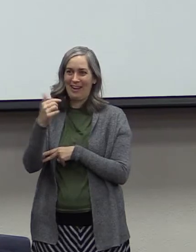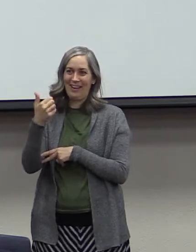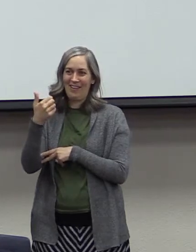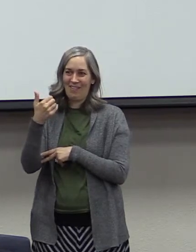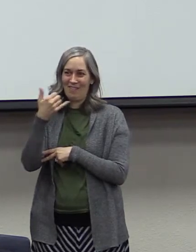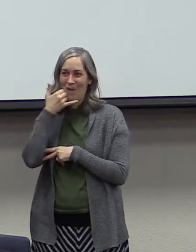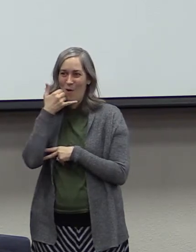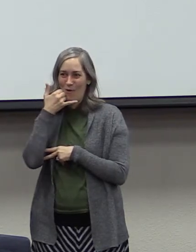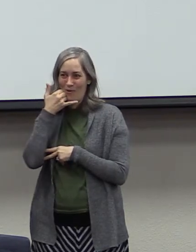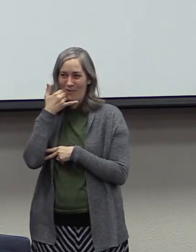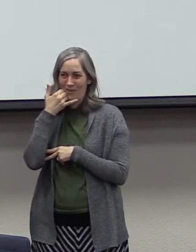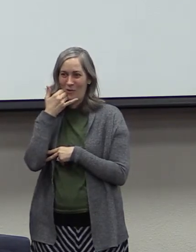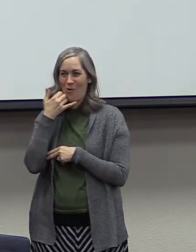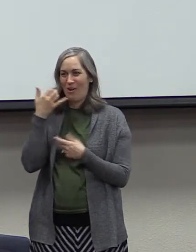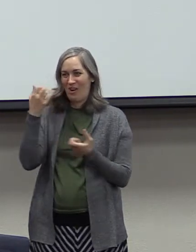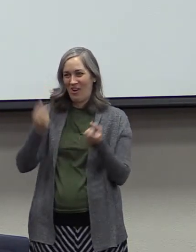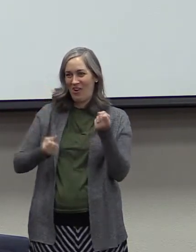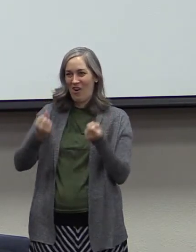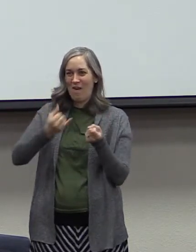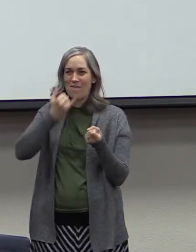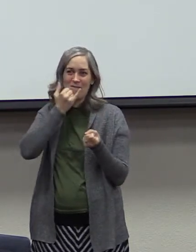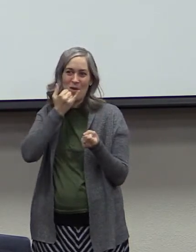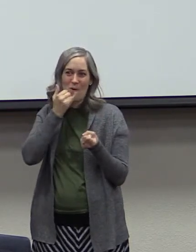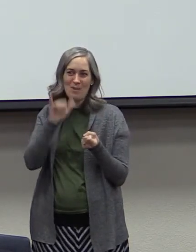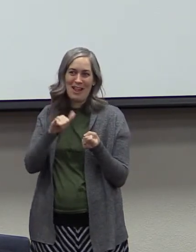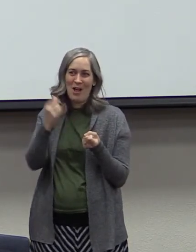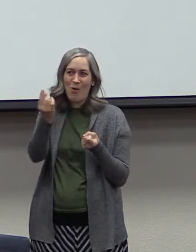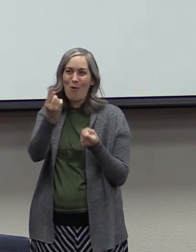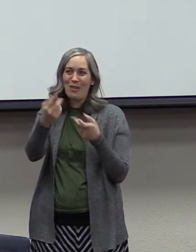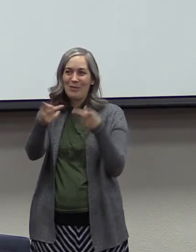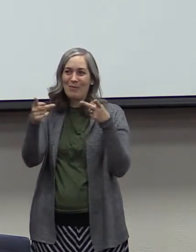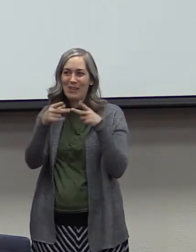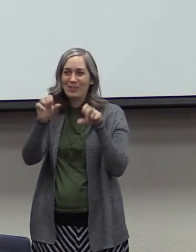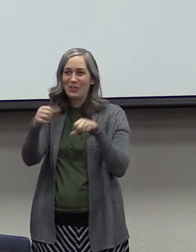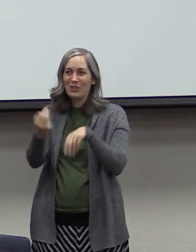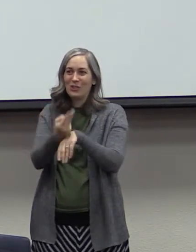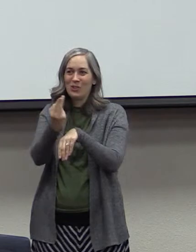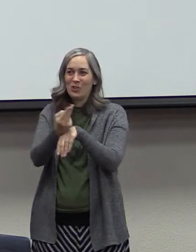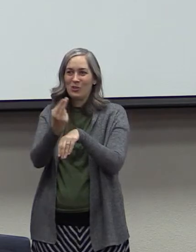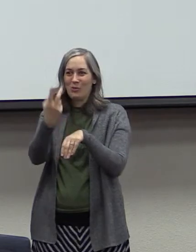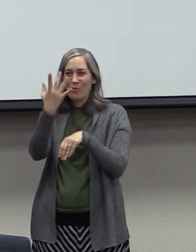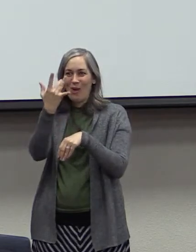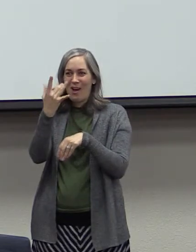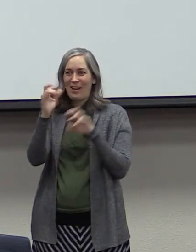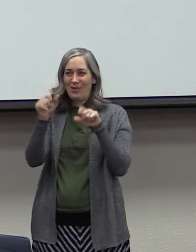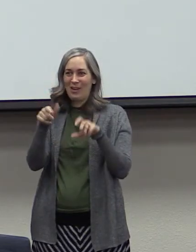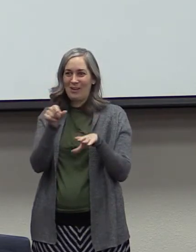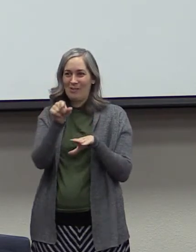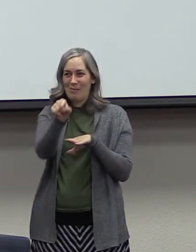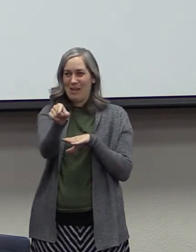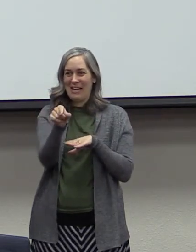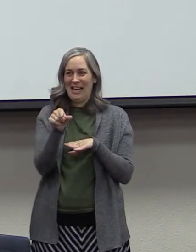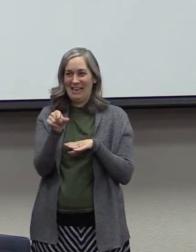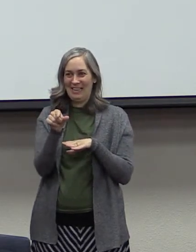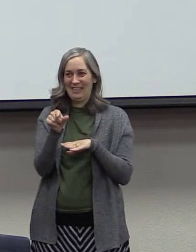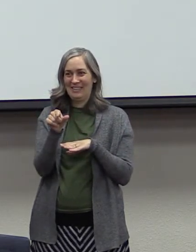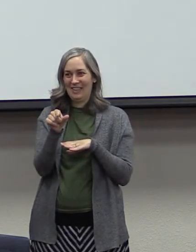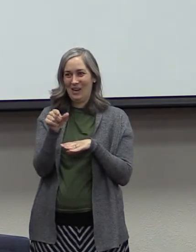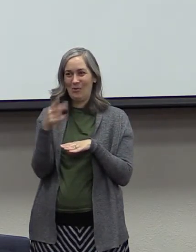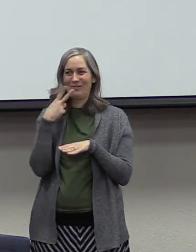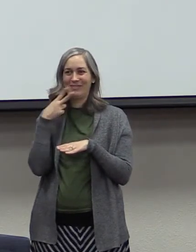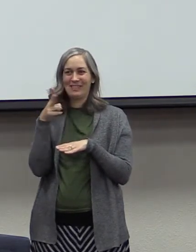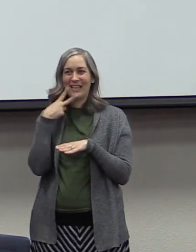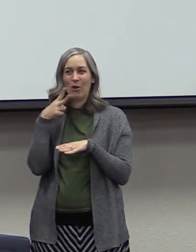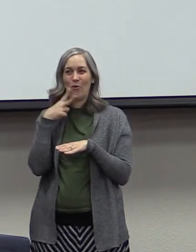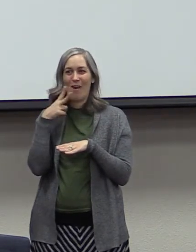were also called car phone, because that's about the only place you could use it outside of the house, because you could plug it into the cigarette lighter. Then